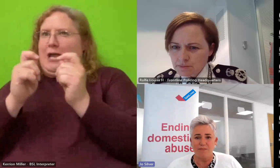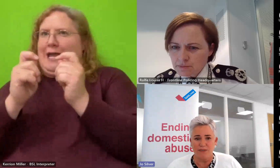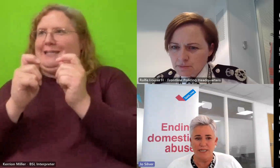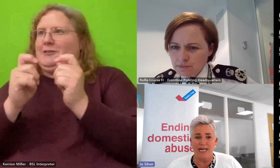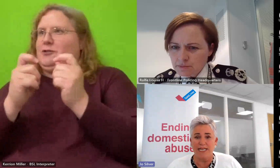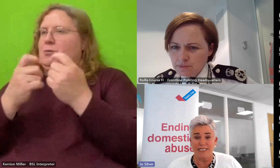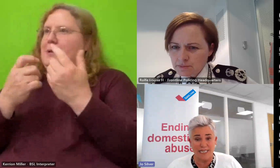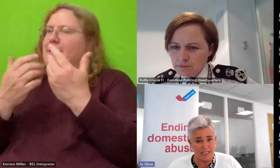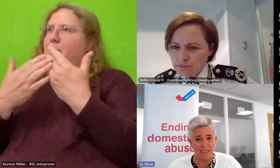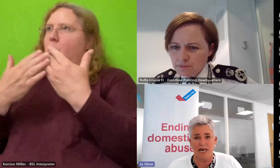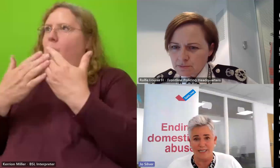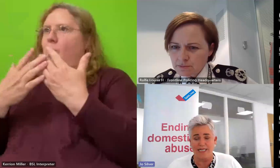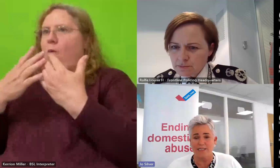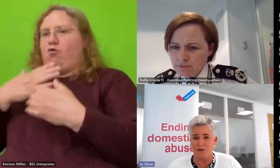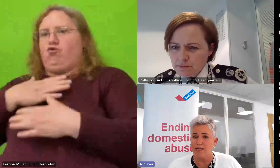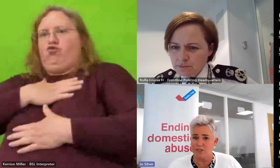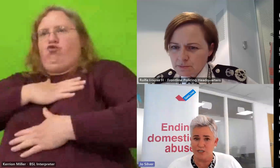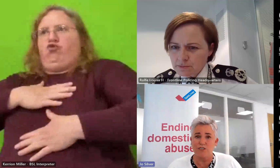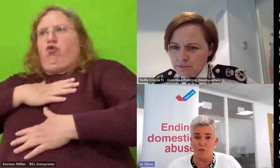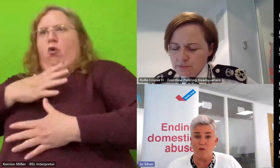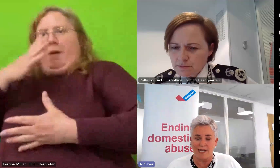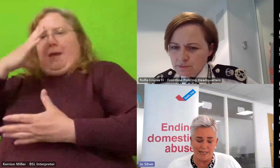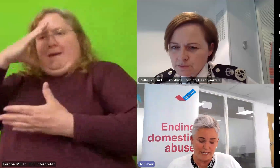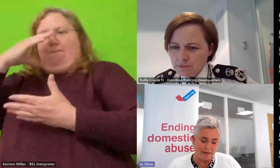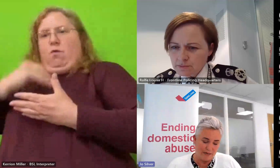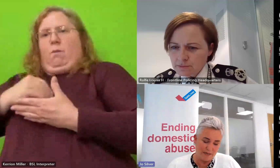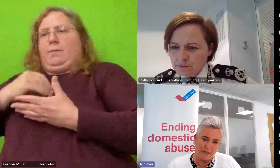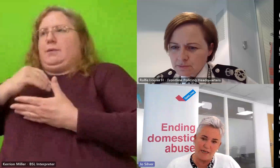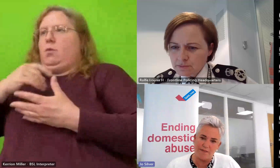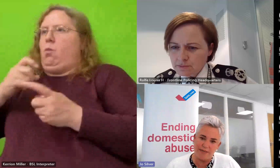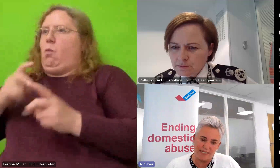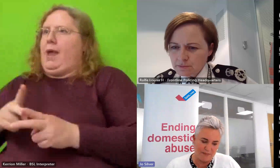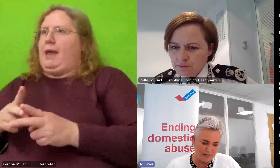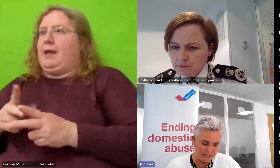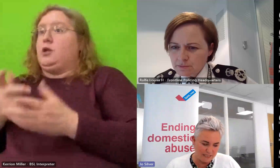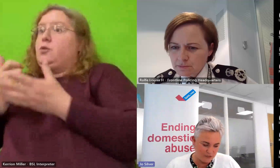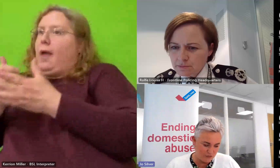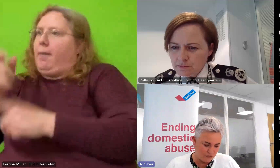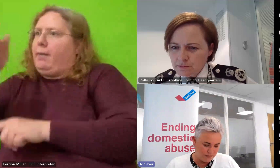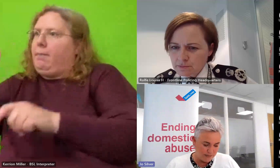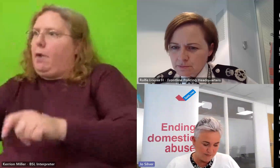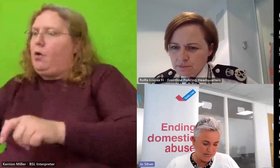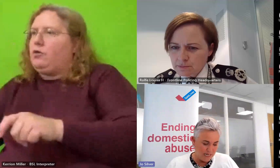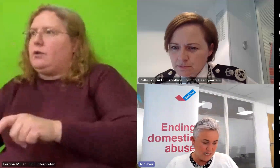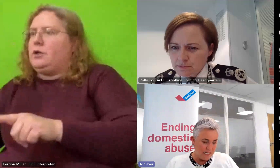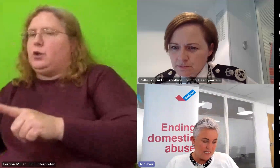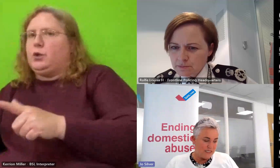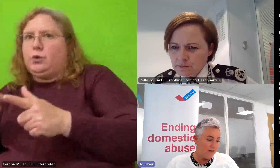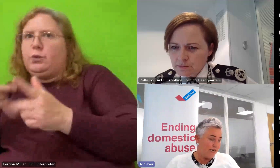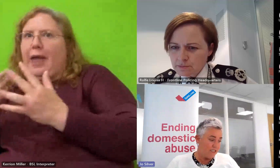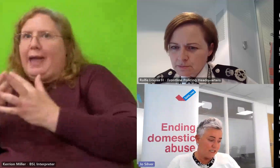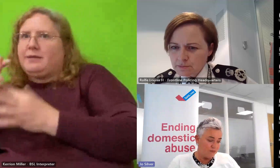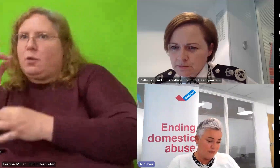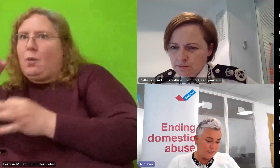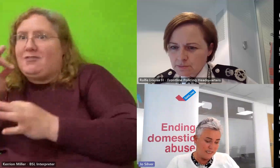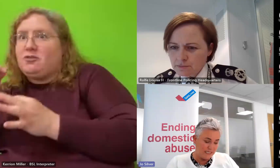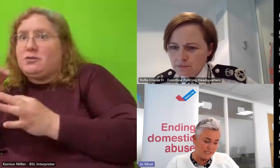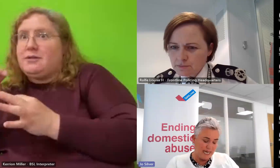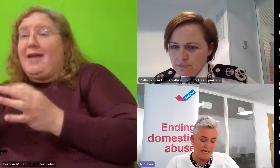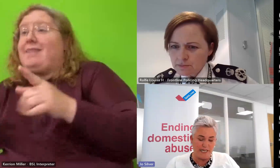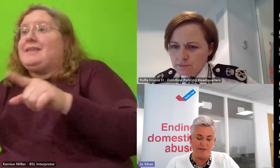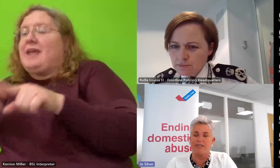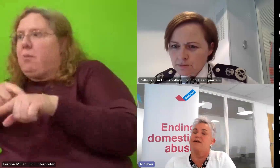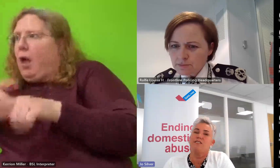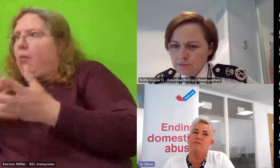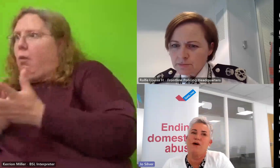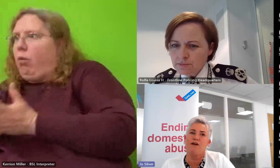that people can access the questions when they are experiencing trauma. So I just wanted to